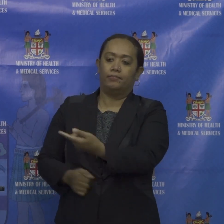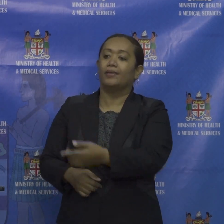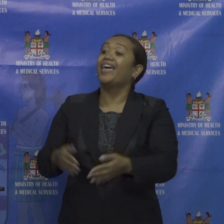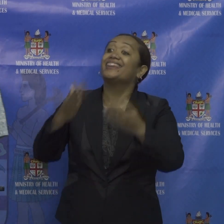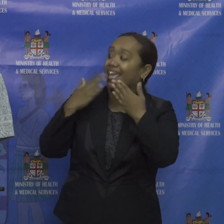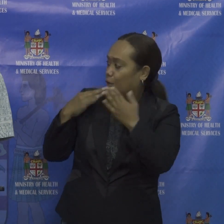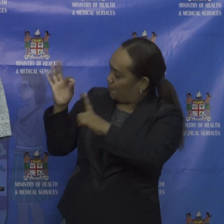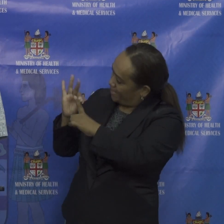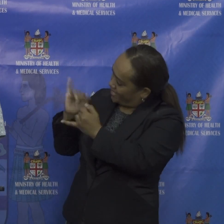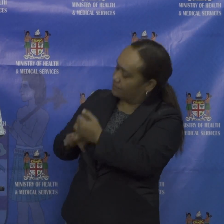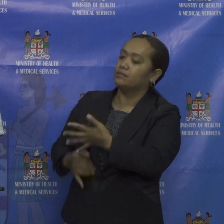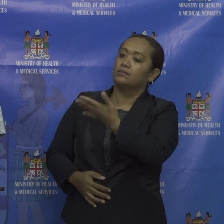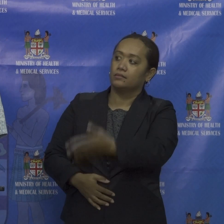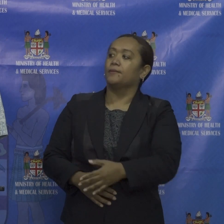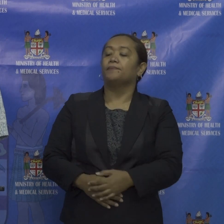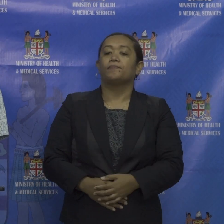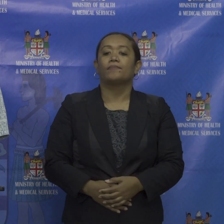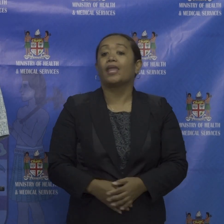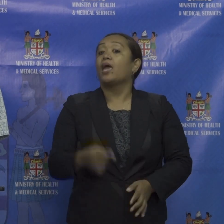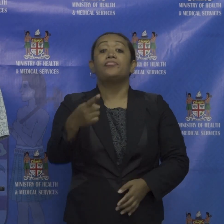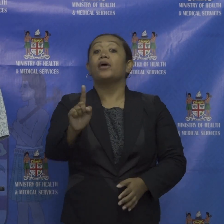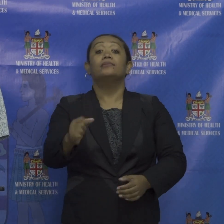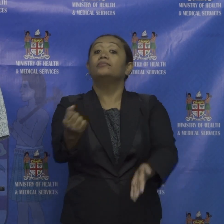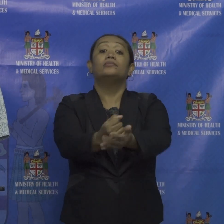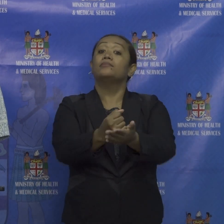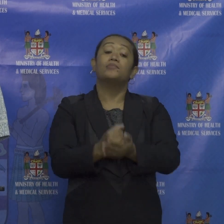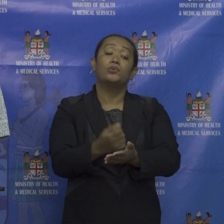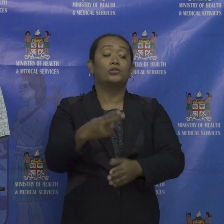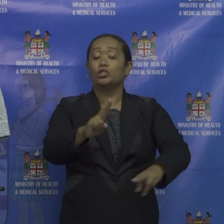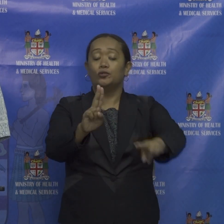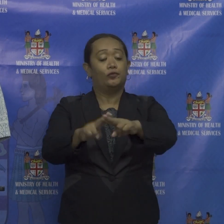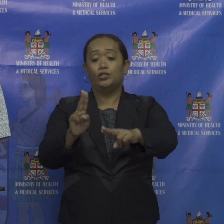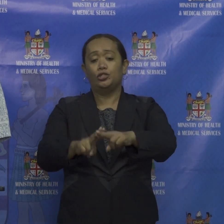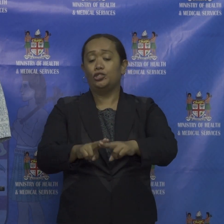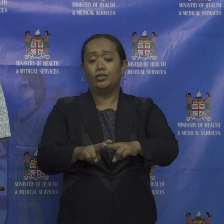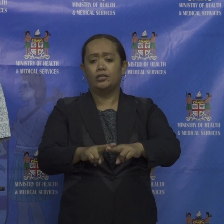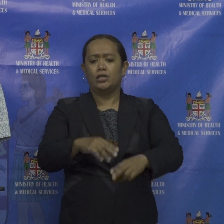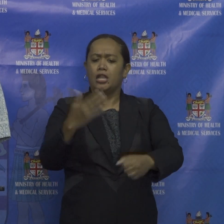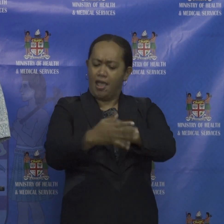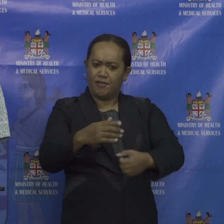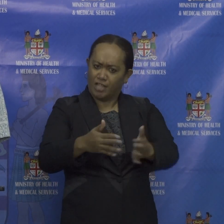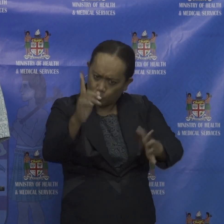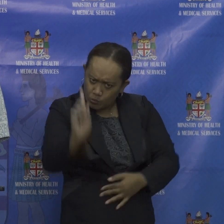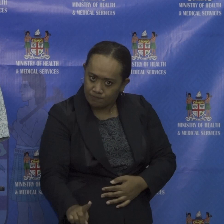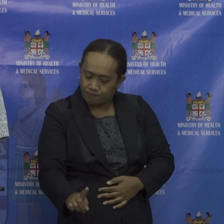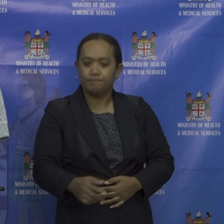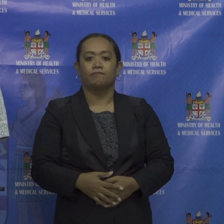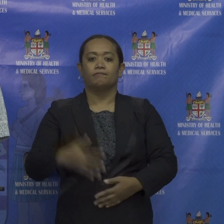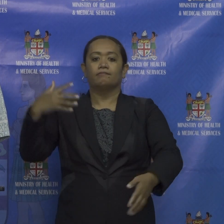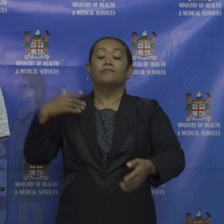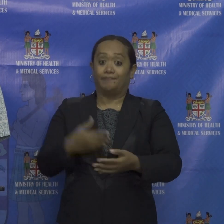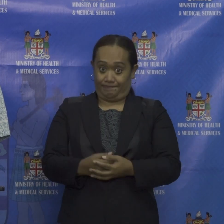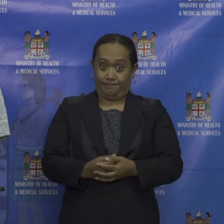Thank you, PS. The support to Fiji didn't start today with this